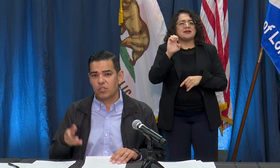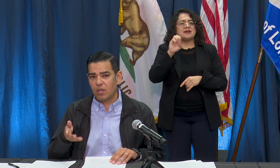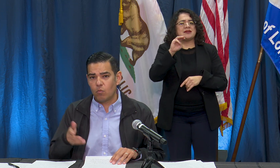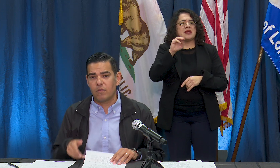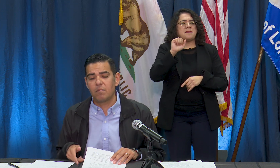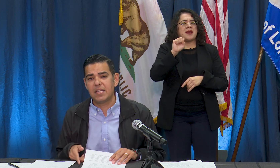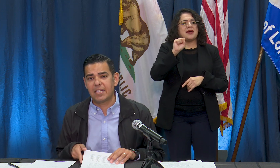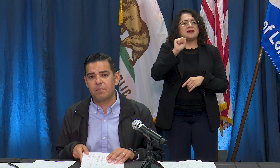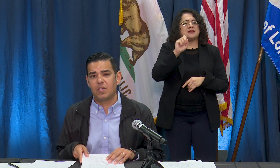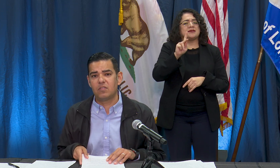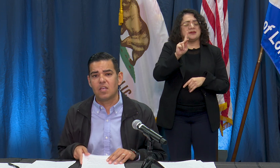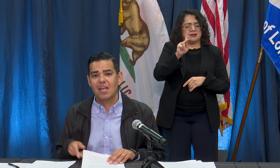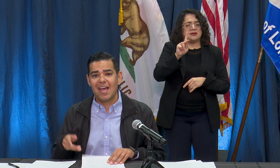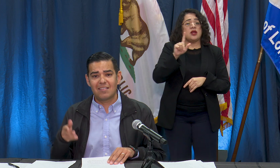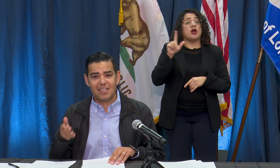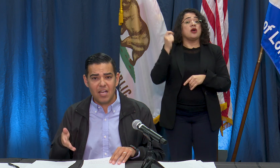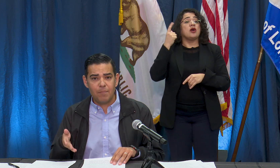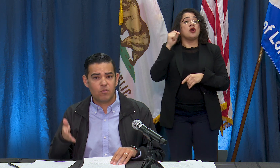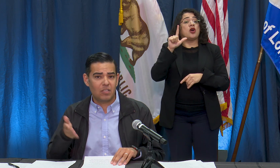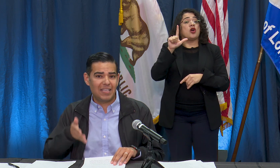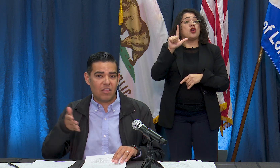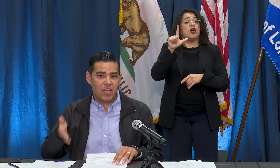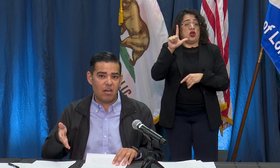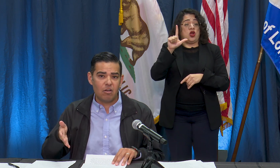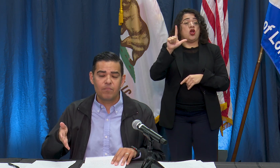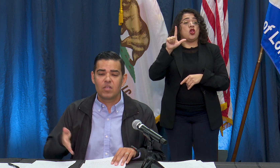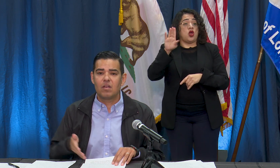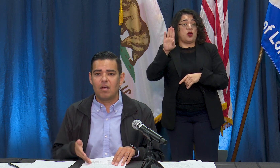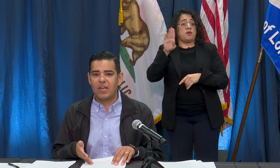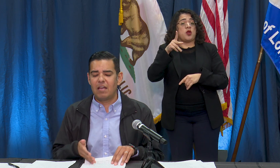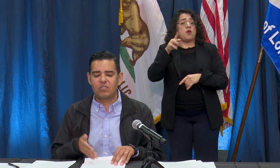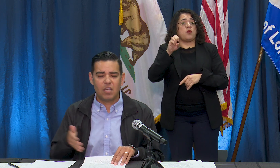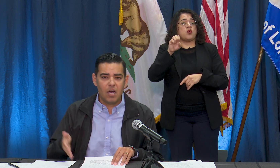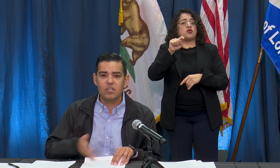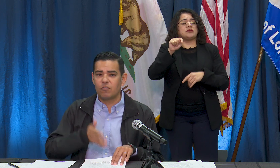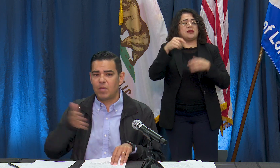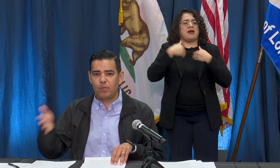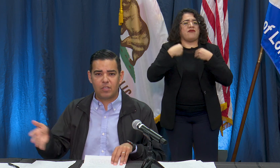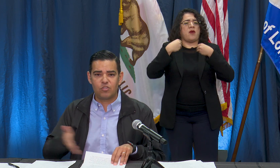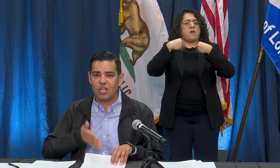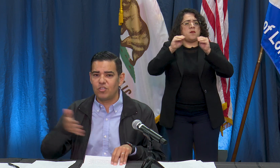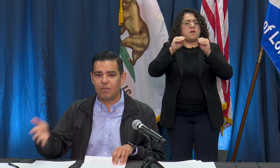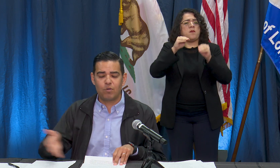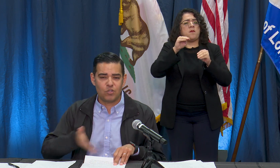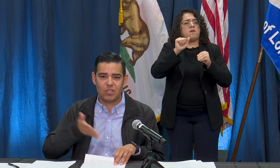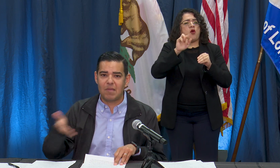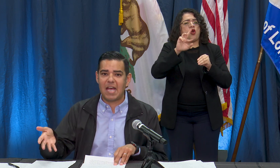Post, which is one of our media companies, has set up. There's a link there. They have tons of people